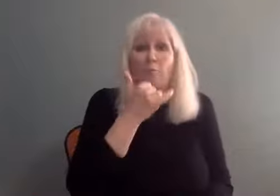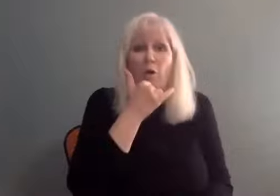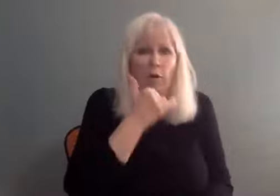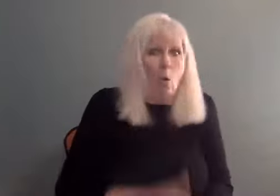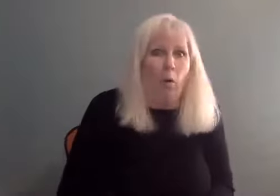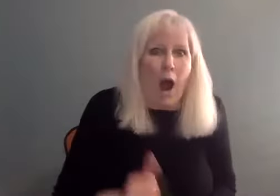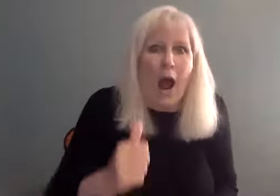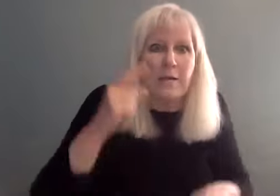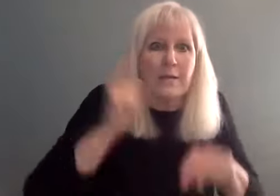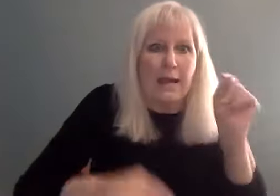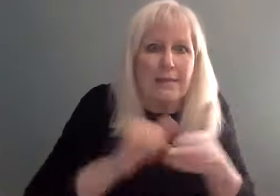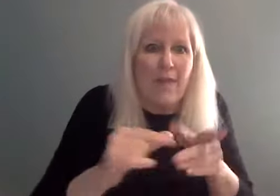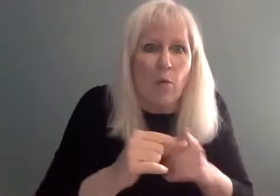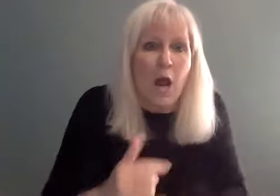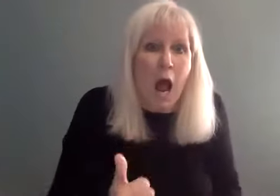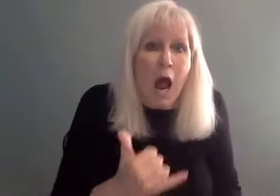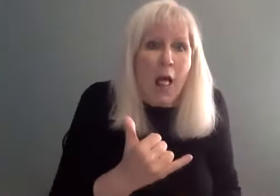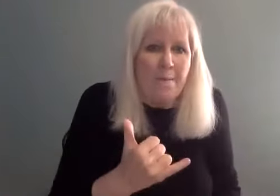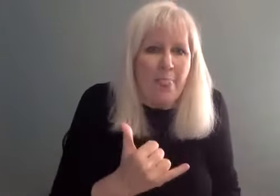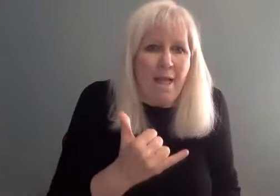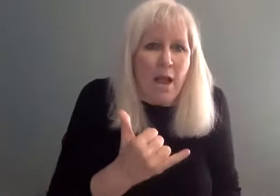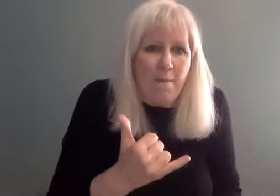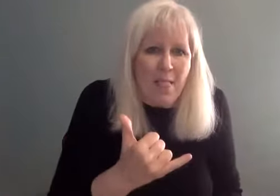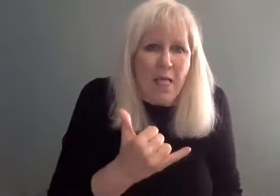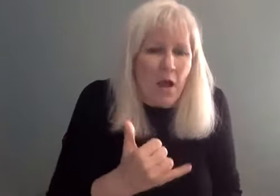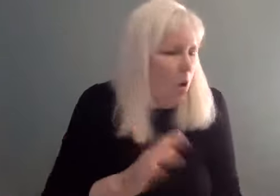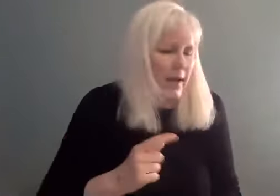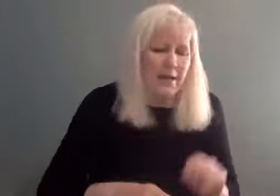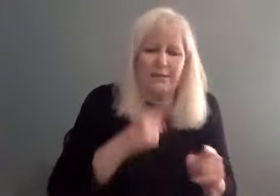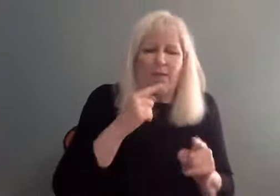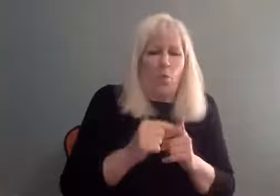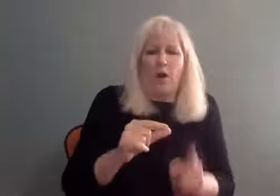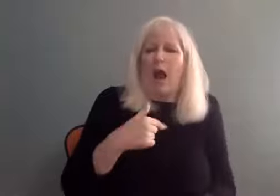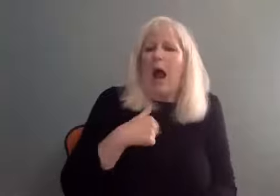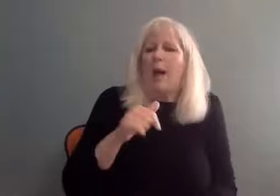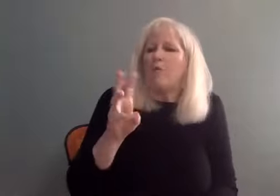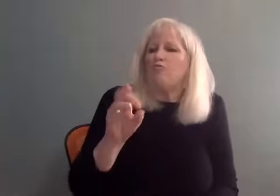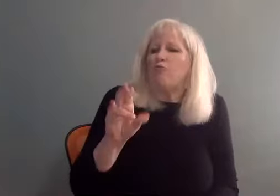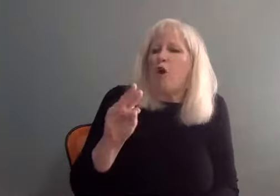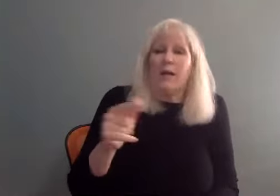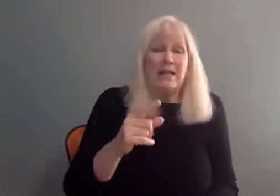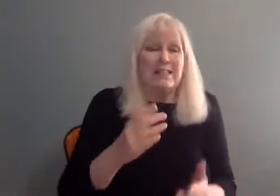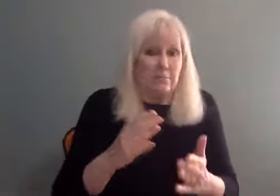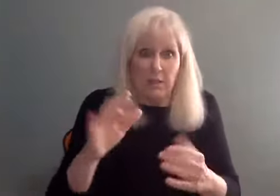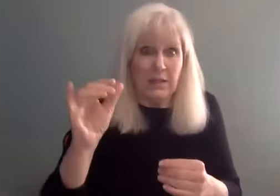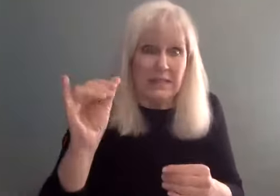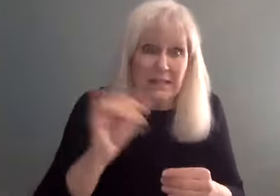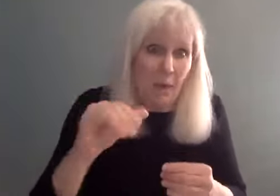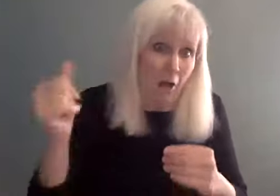stick in my throat. Like when I was new, people would say, "Oh, I'm so grateful." And I'd go, I couldn't say it for a while. Well, my